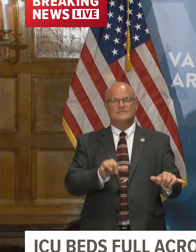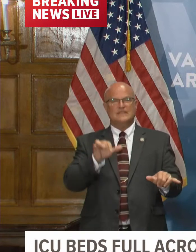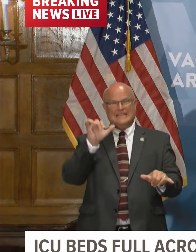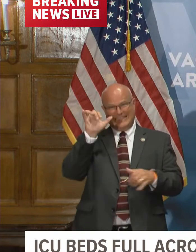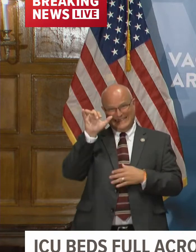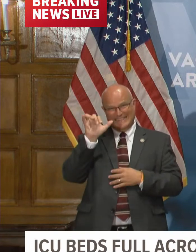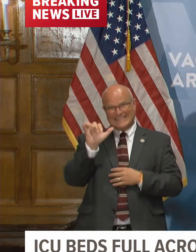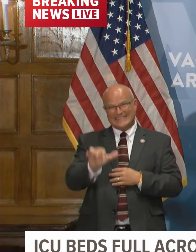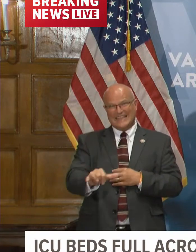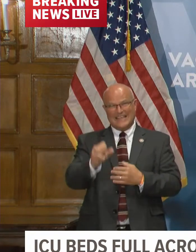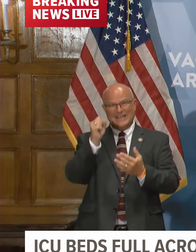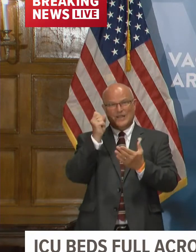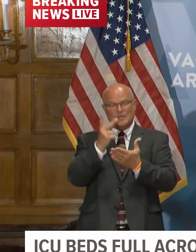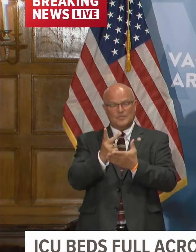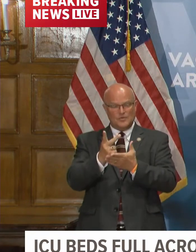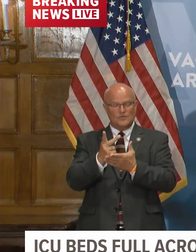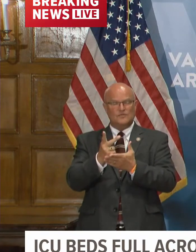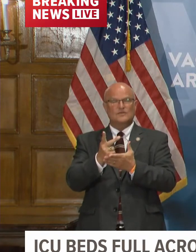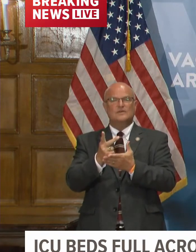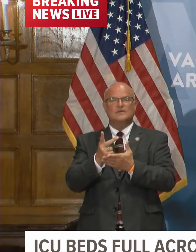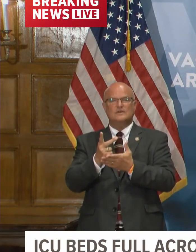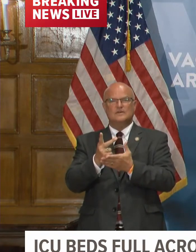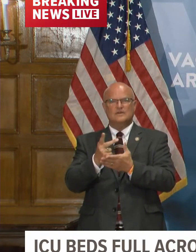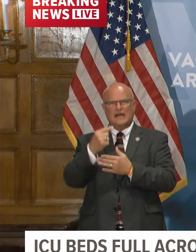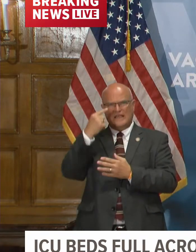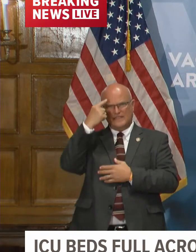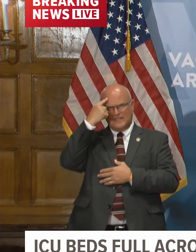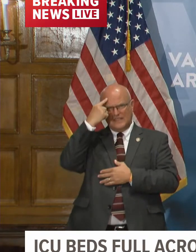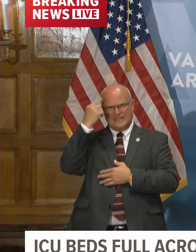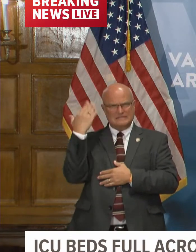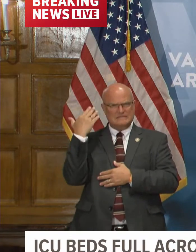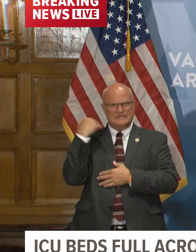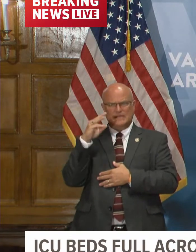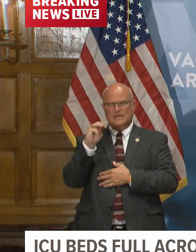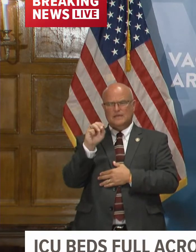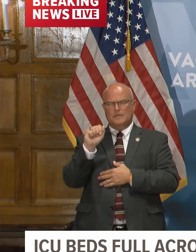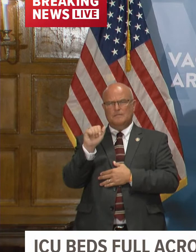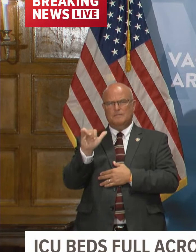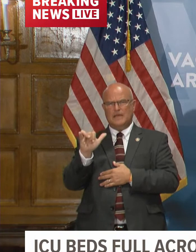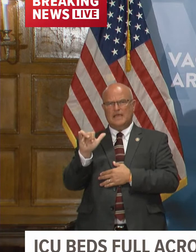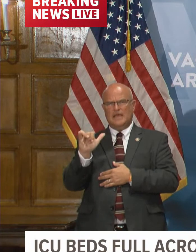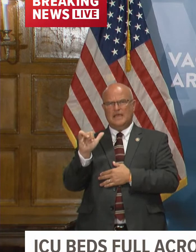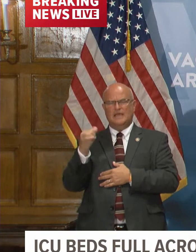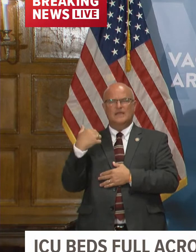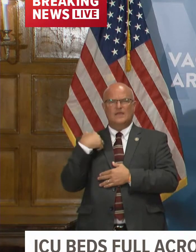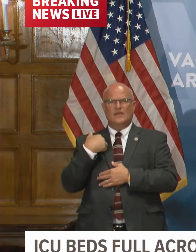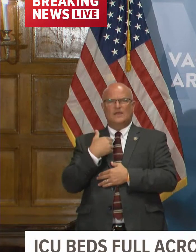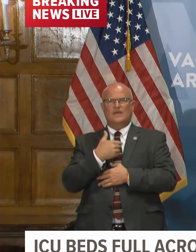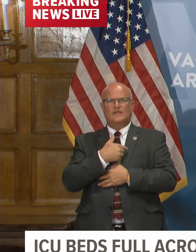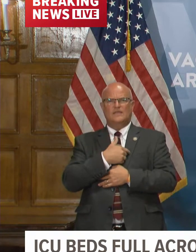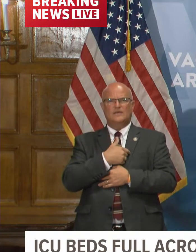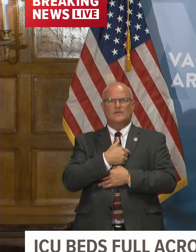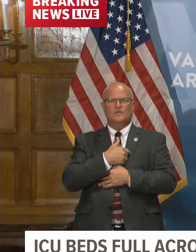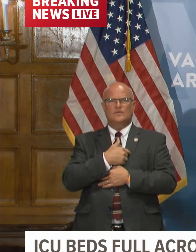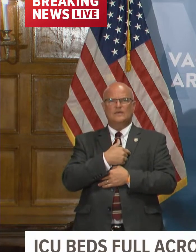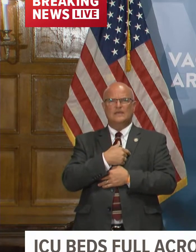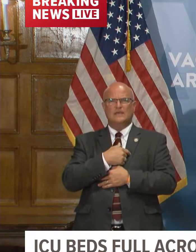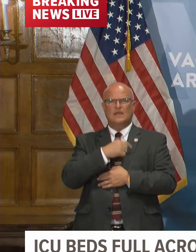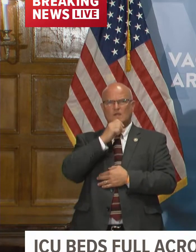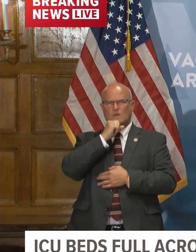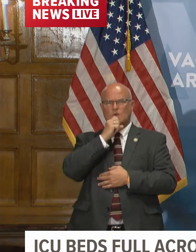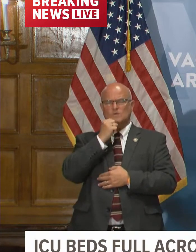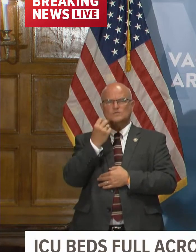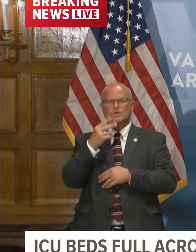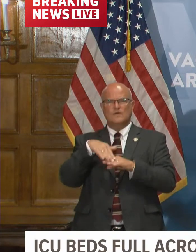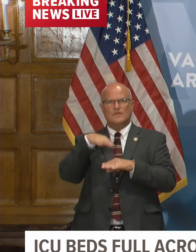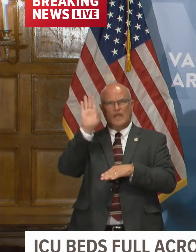as that approval was in, I believe, May, that we went to 12 and up